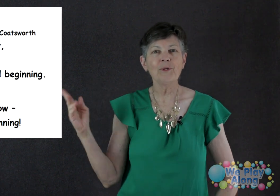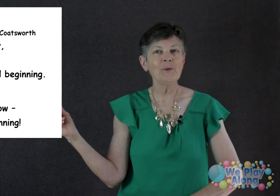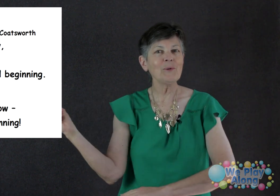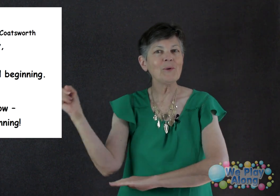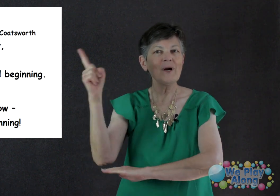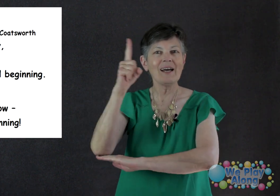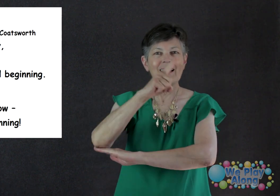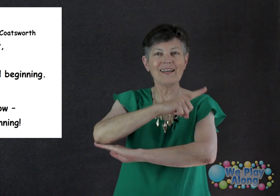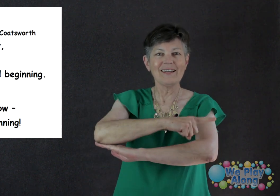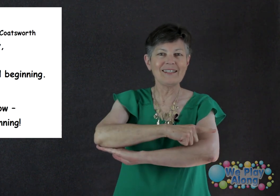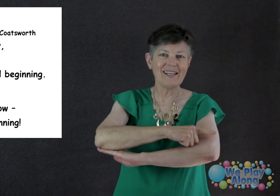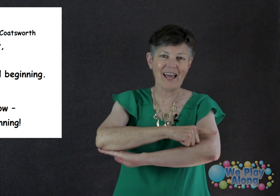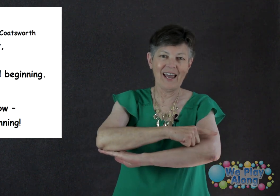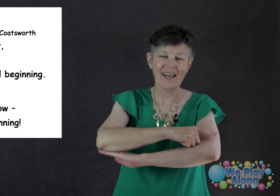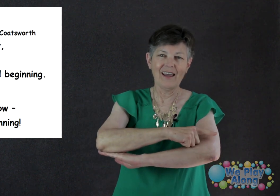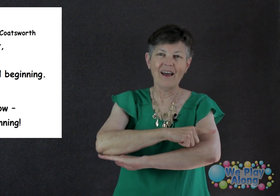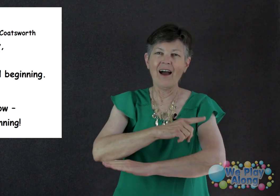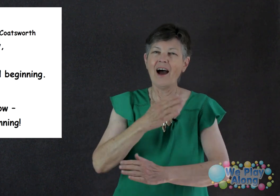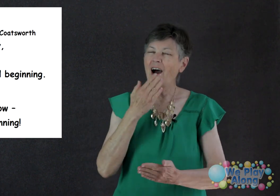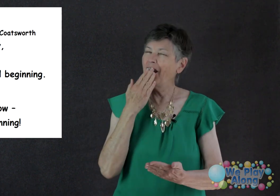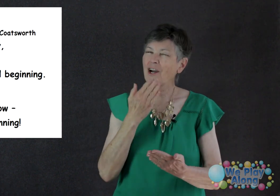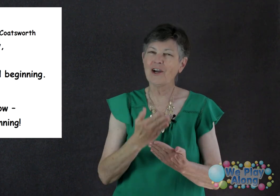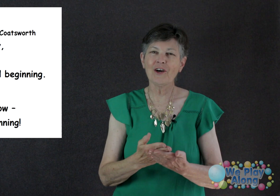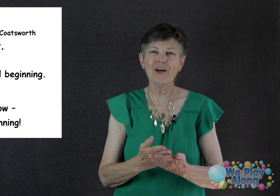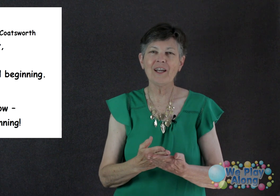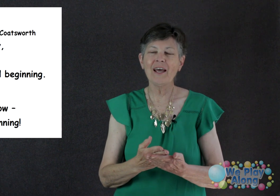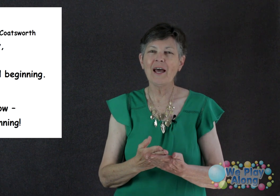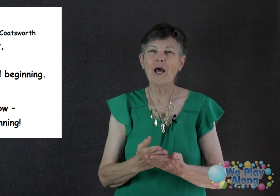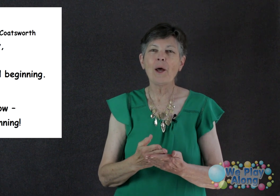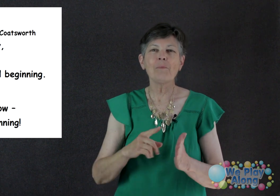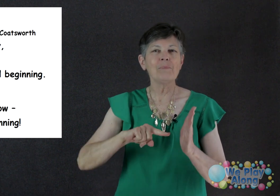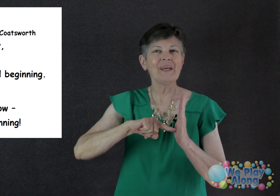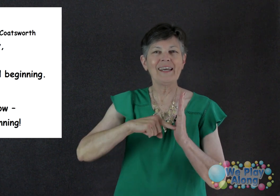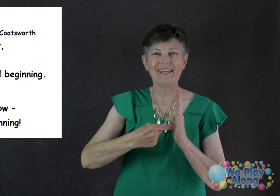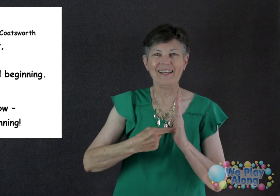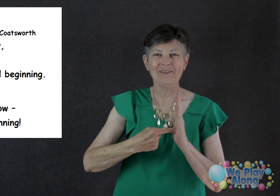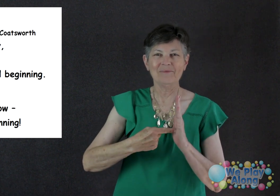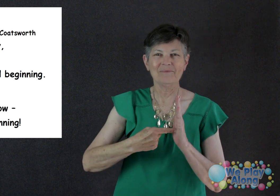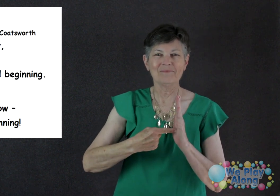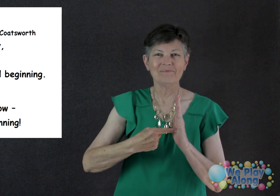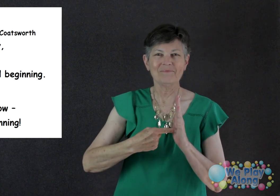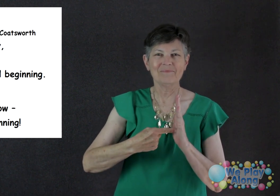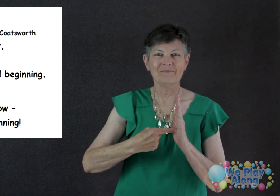blue day, a good beginning.